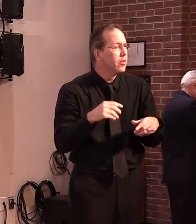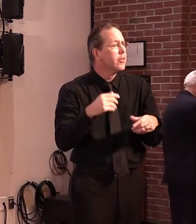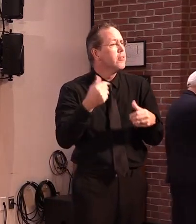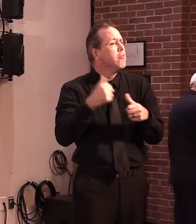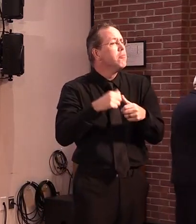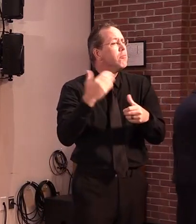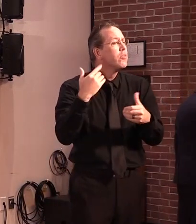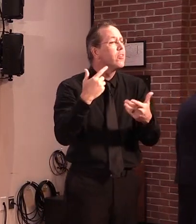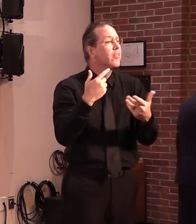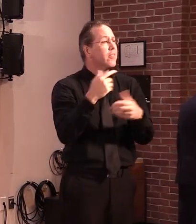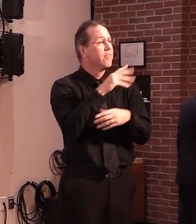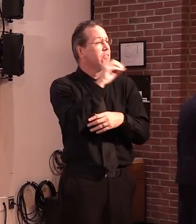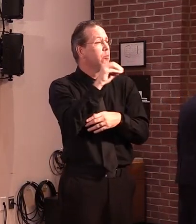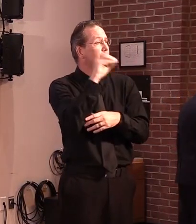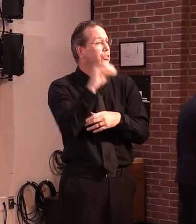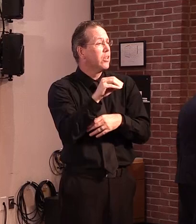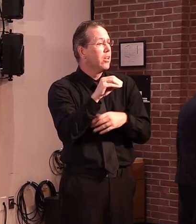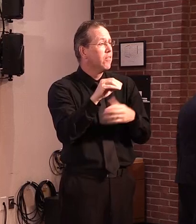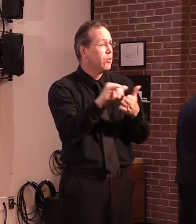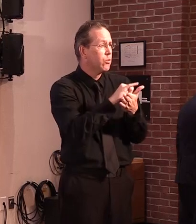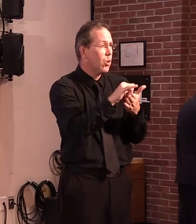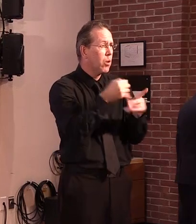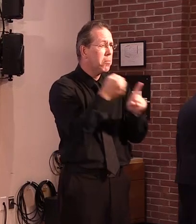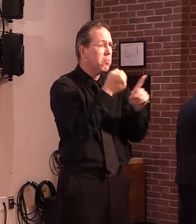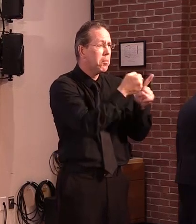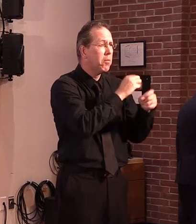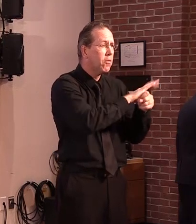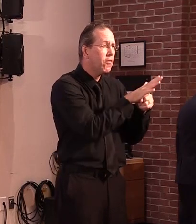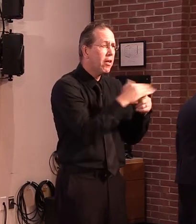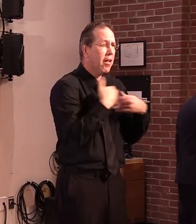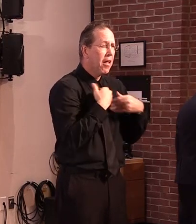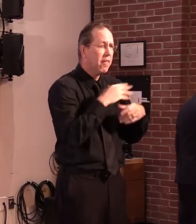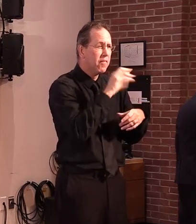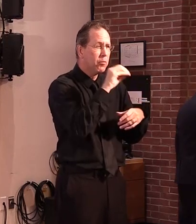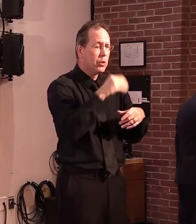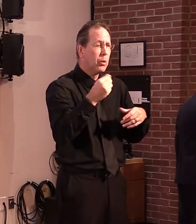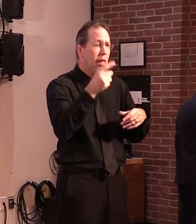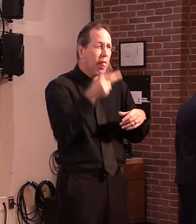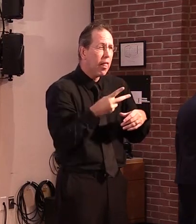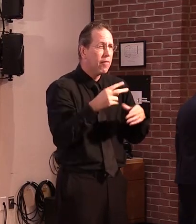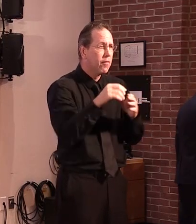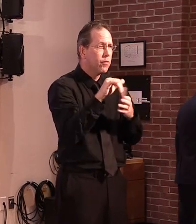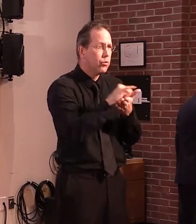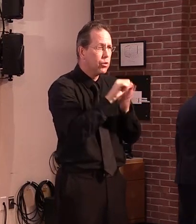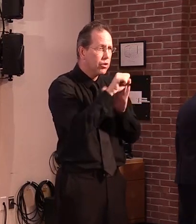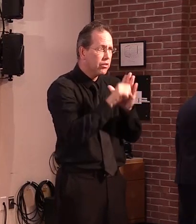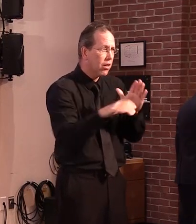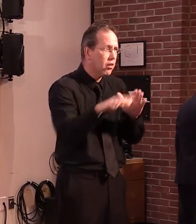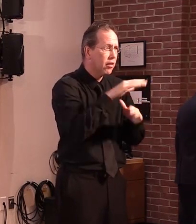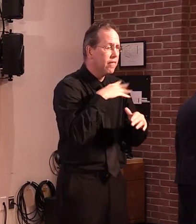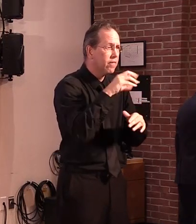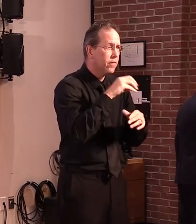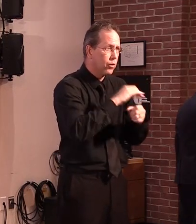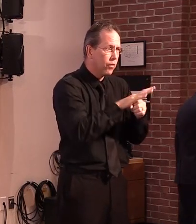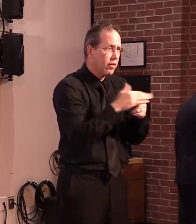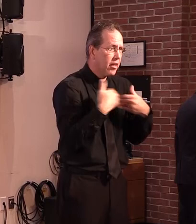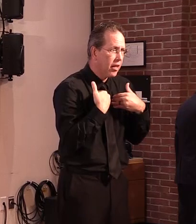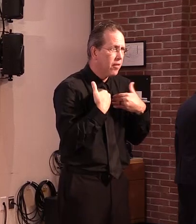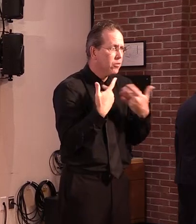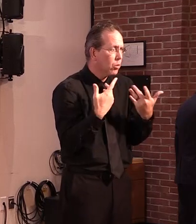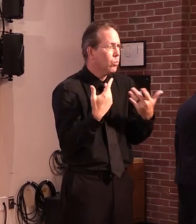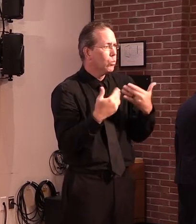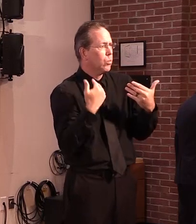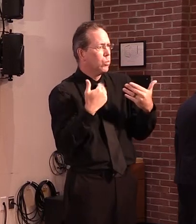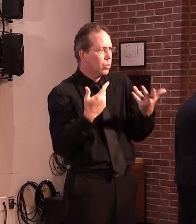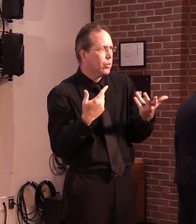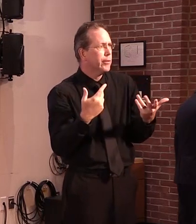50% of all the infections and all the hospitalizations and even the deaths were focused around the metropolitan area of